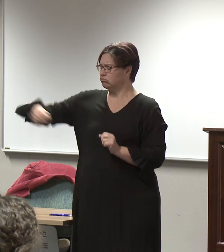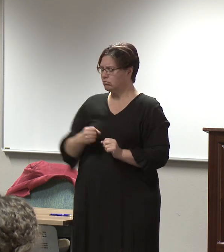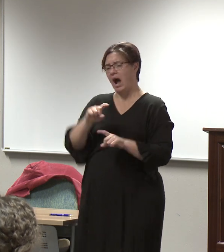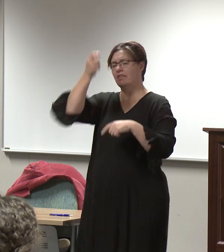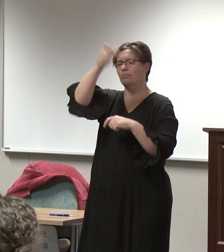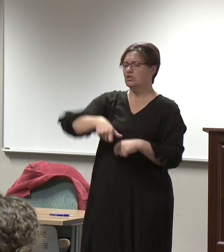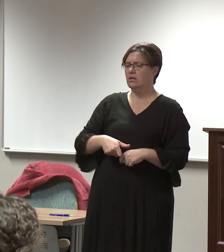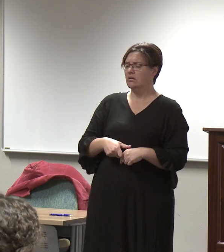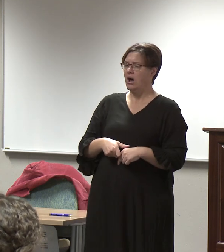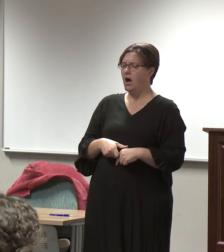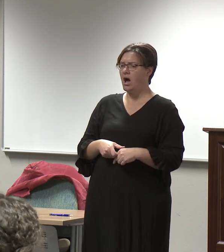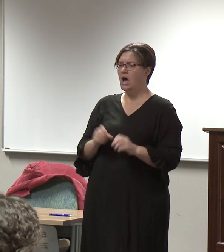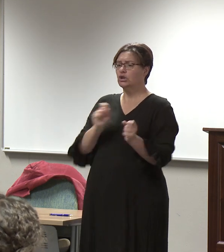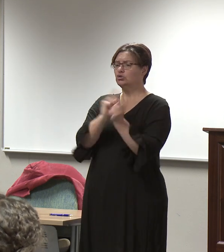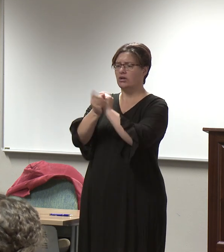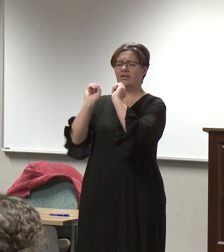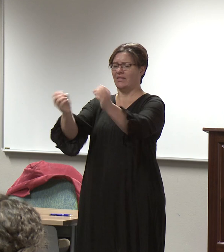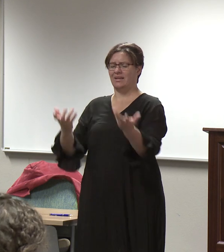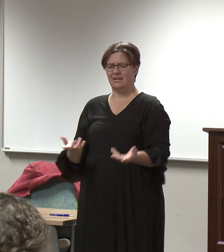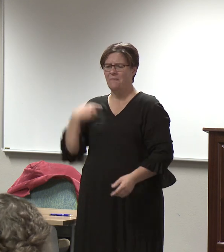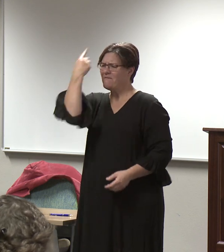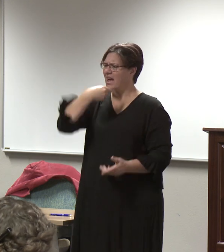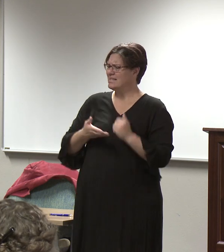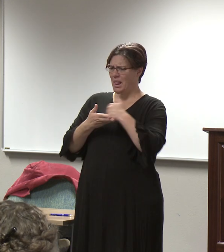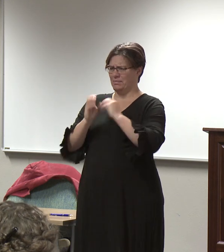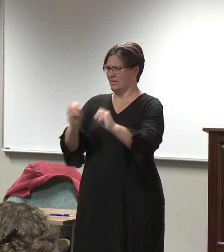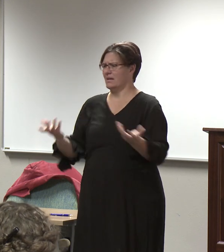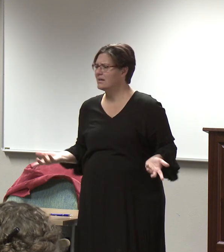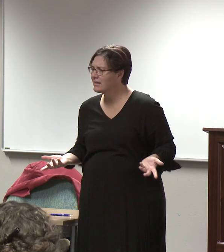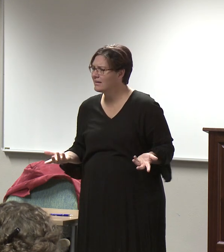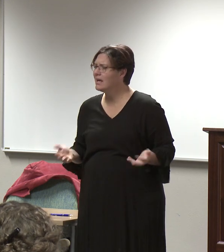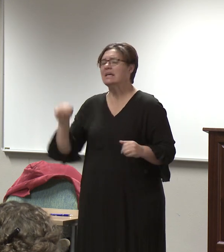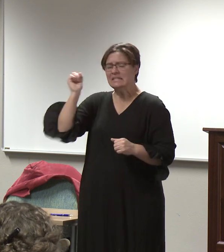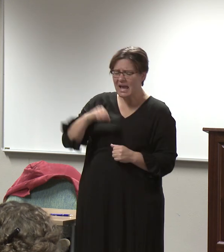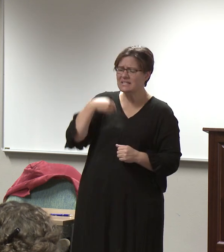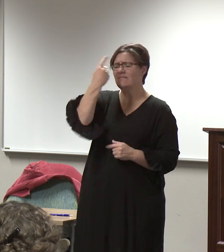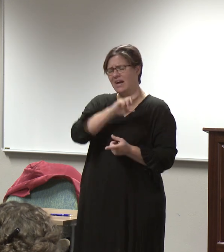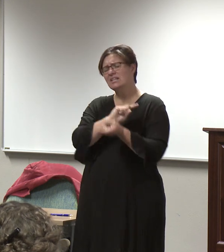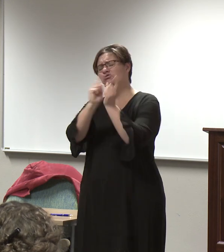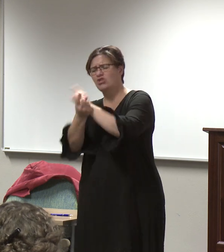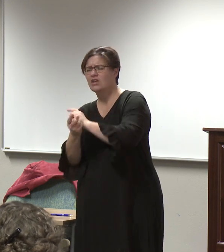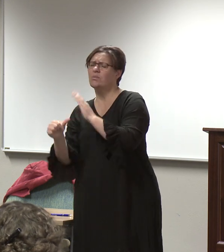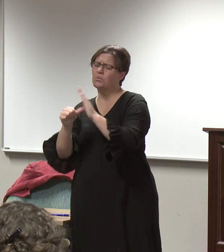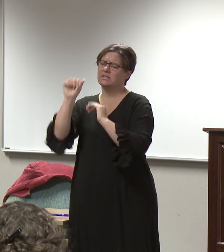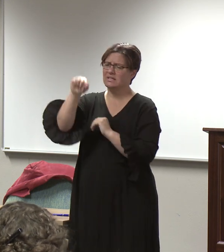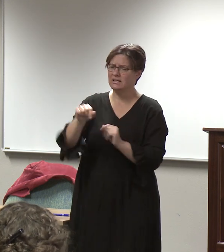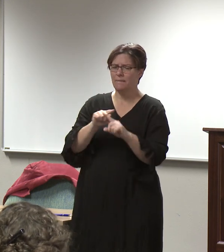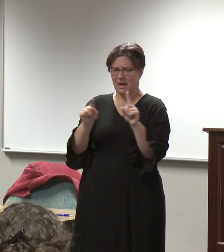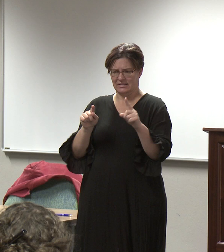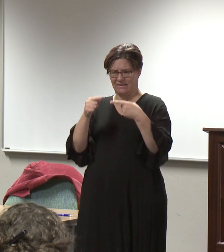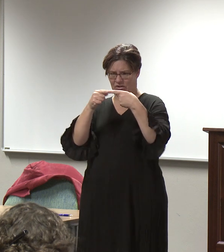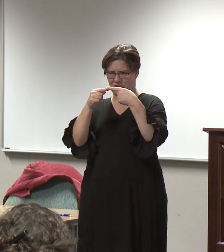have to change power, not the faces. Of course it is important to change the faces of power, but that's the